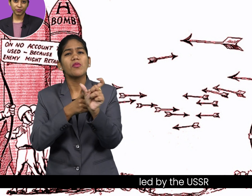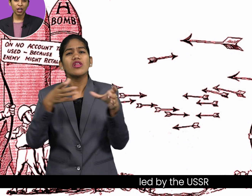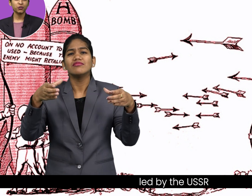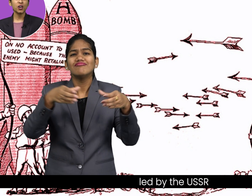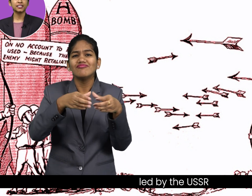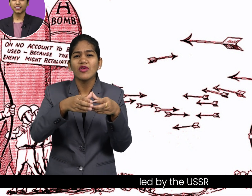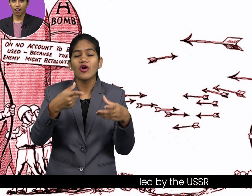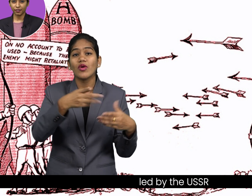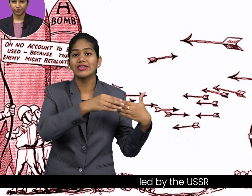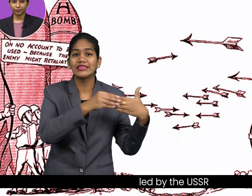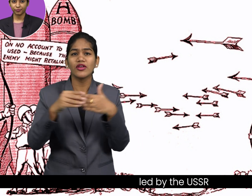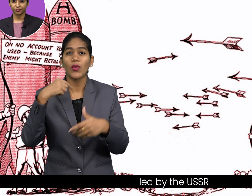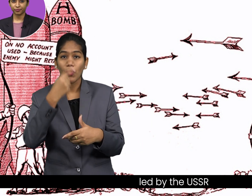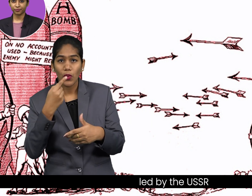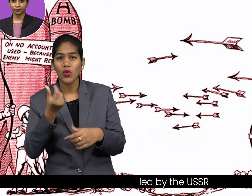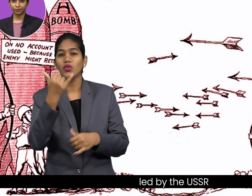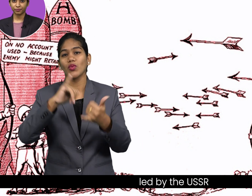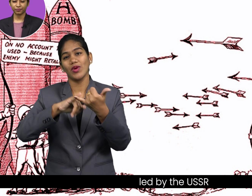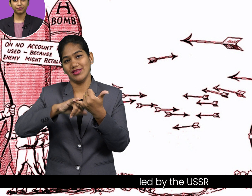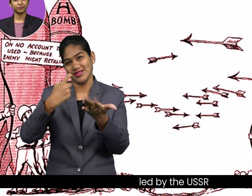the USSR